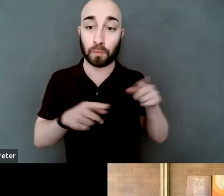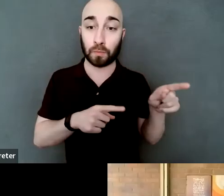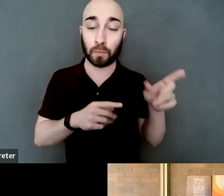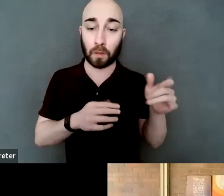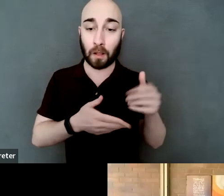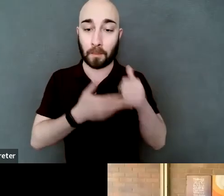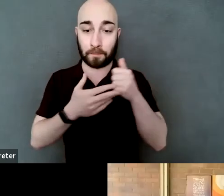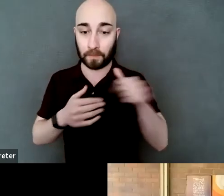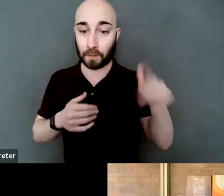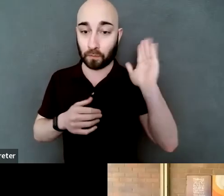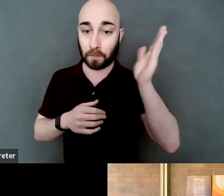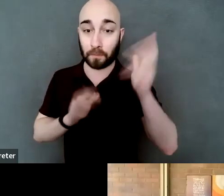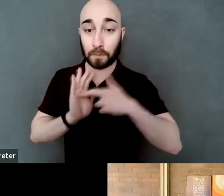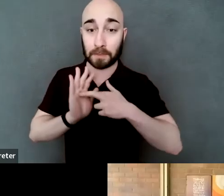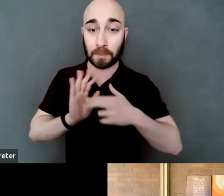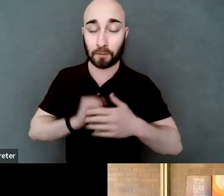discussion and presentation.